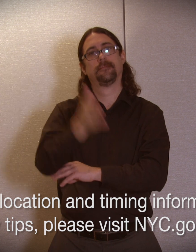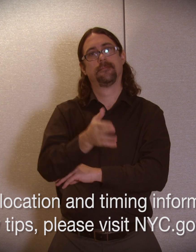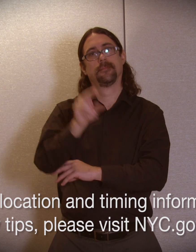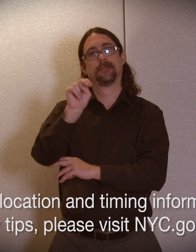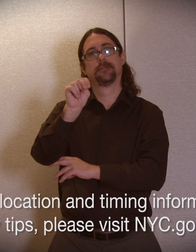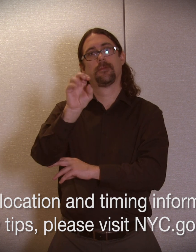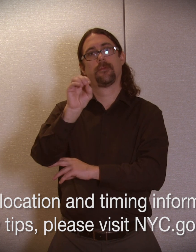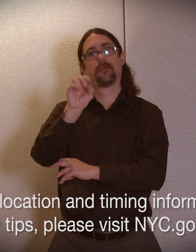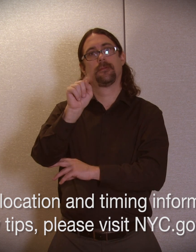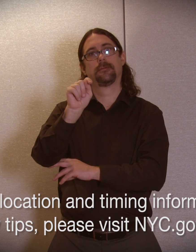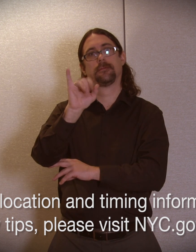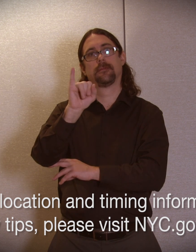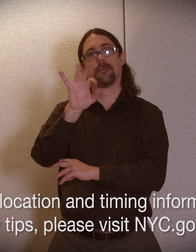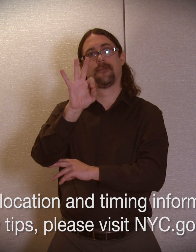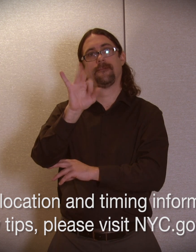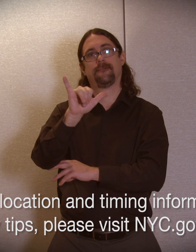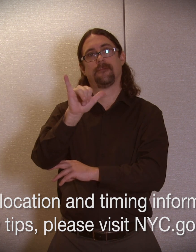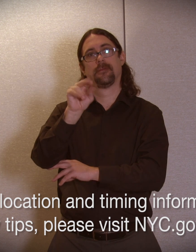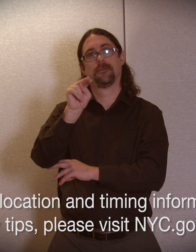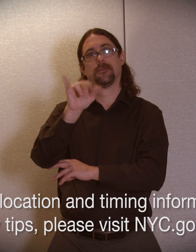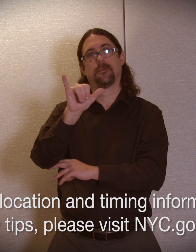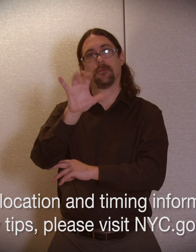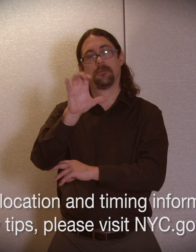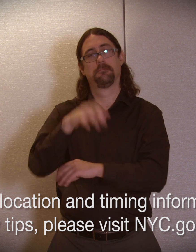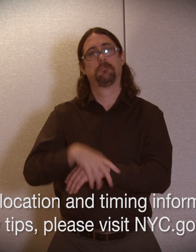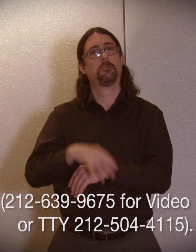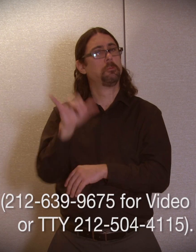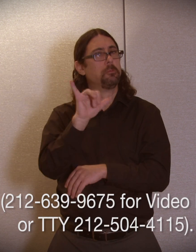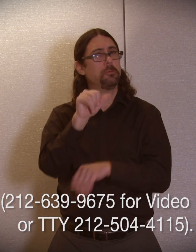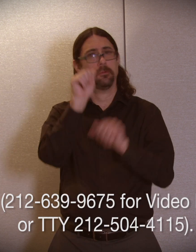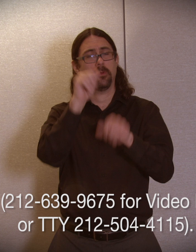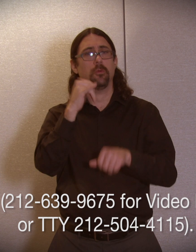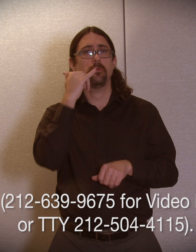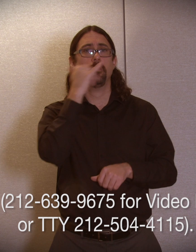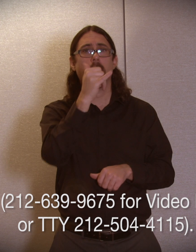notifynyc or call 311.